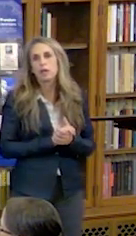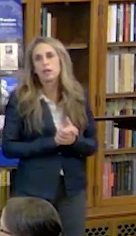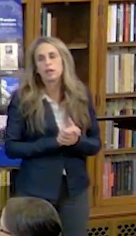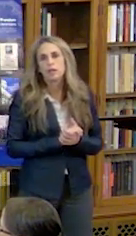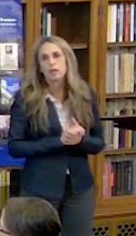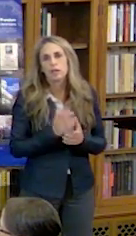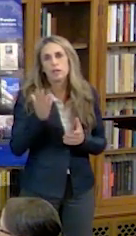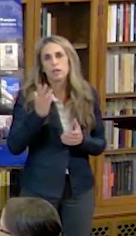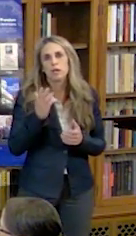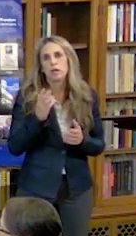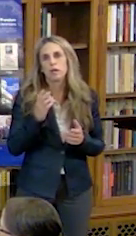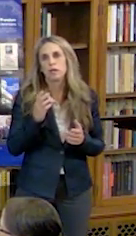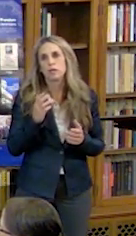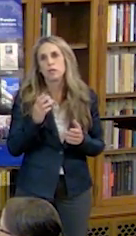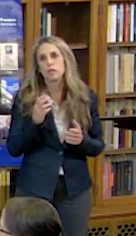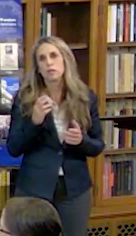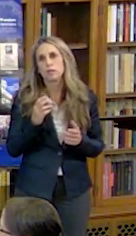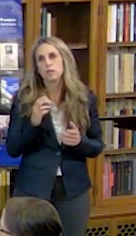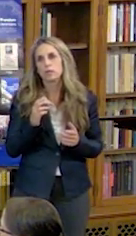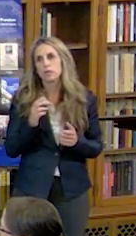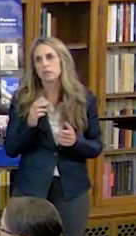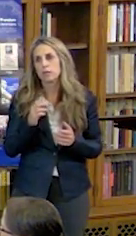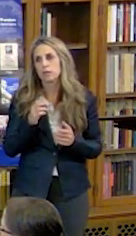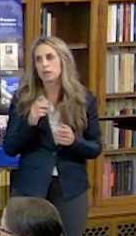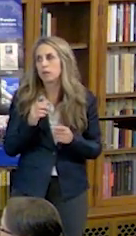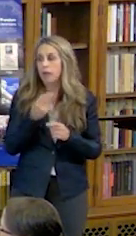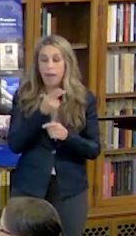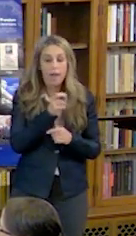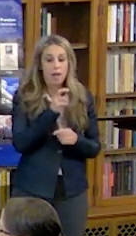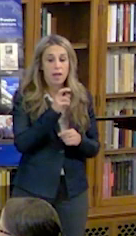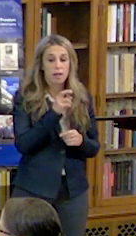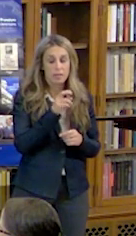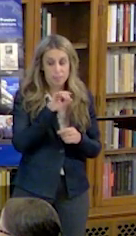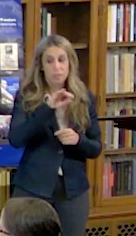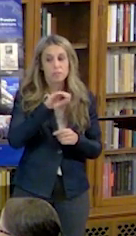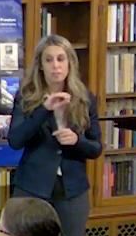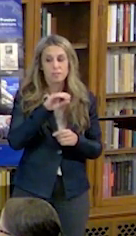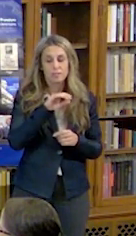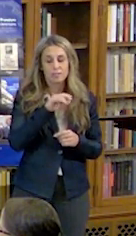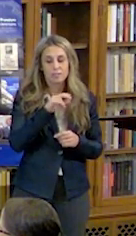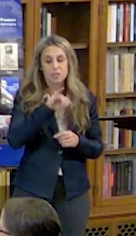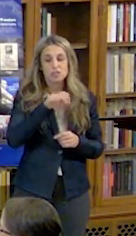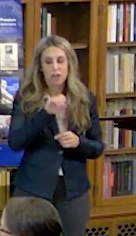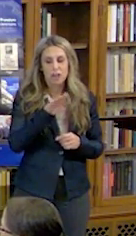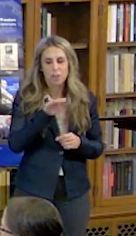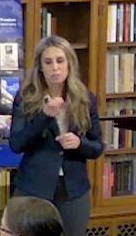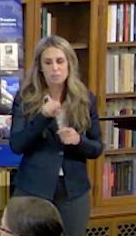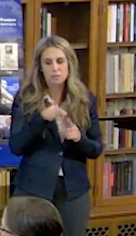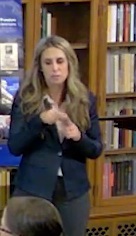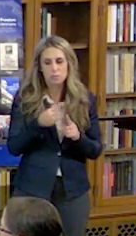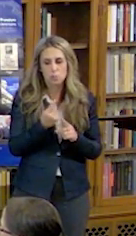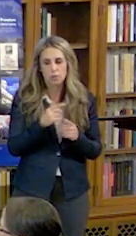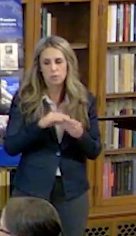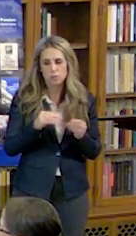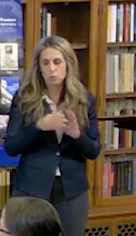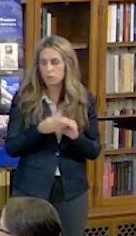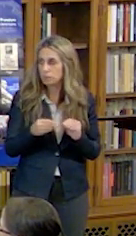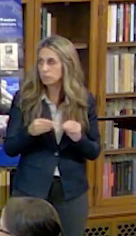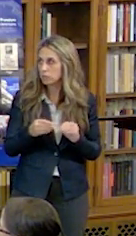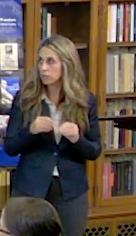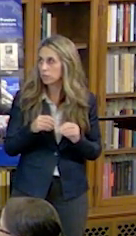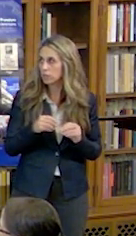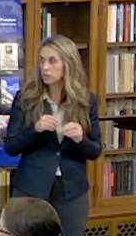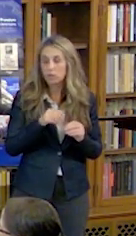wanted to Historic Edington is one of ours so Harriet ja is our uh one of our stories um when I went